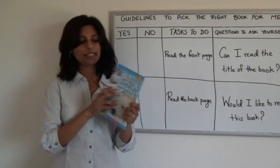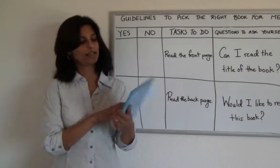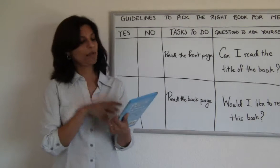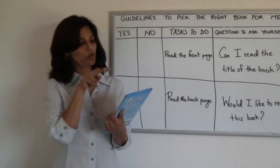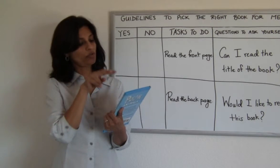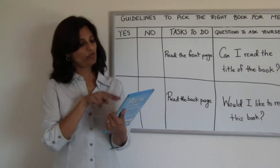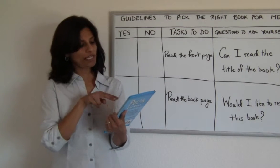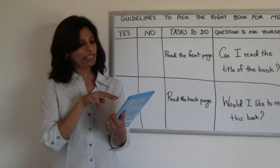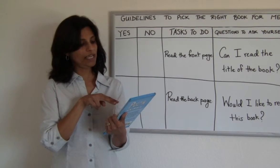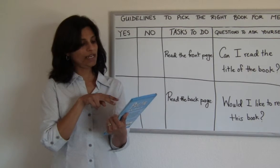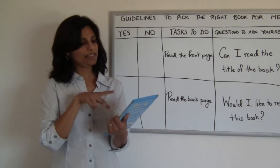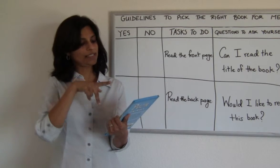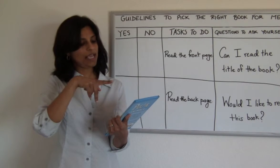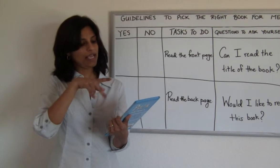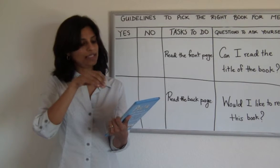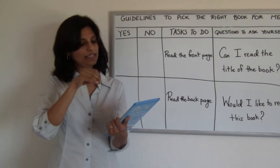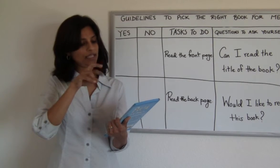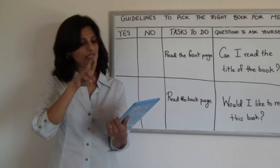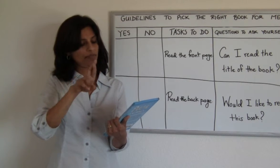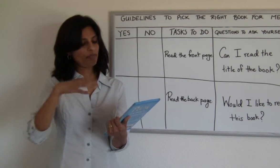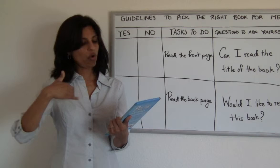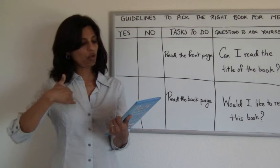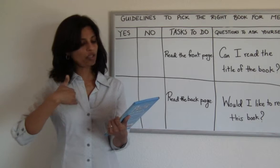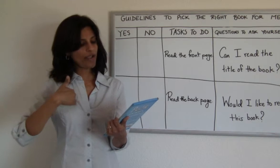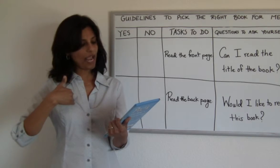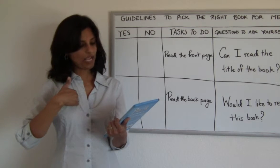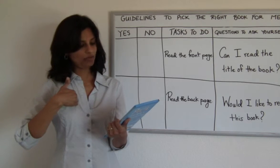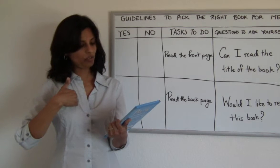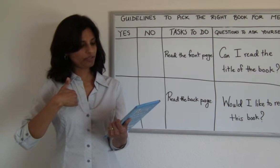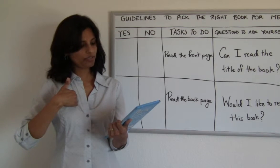And I'm going to read it. It says, polar animals.